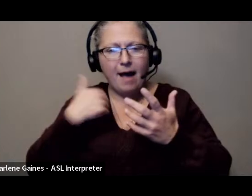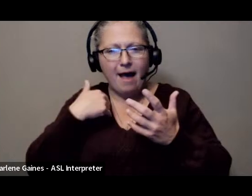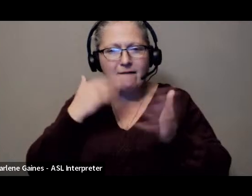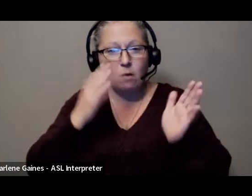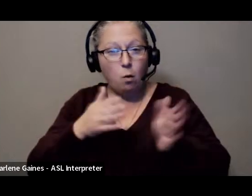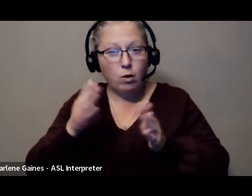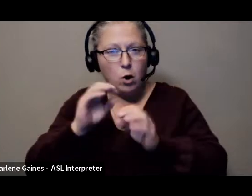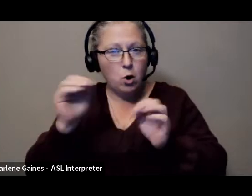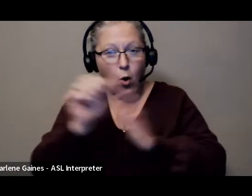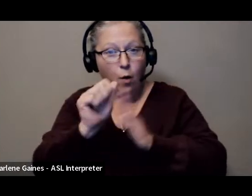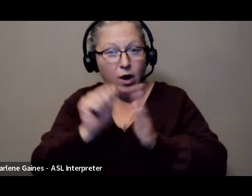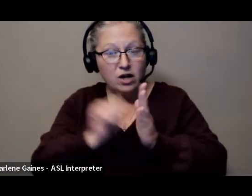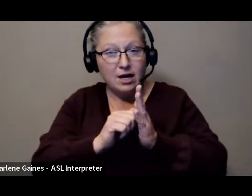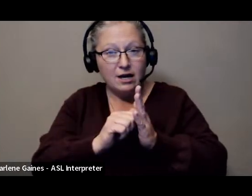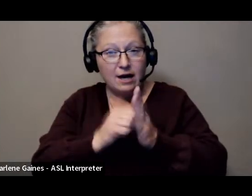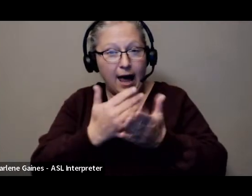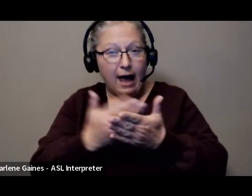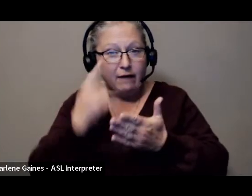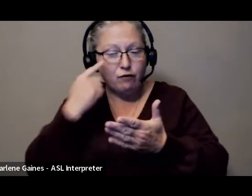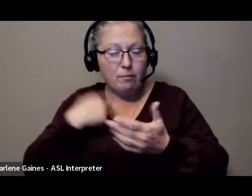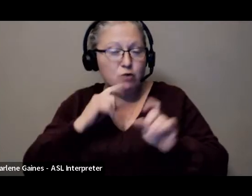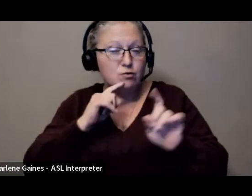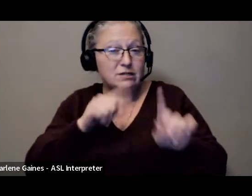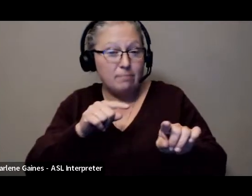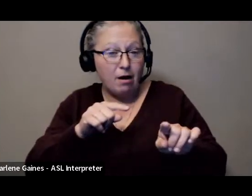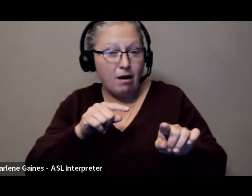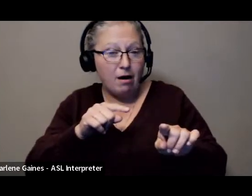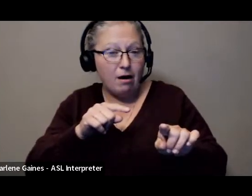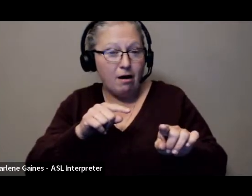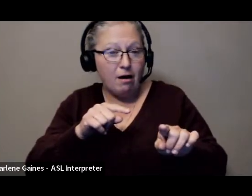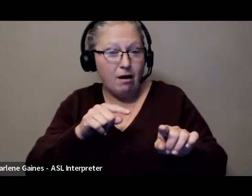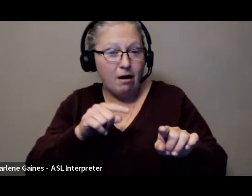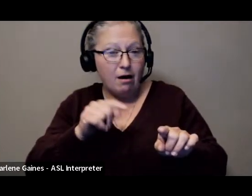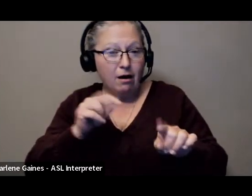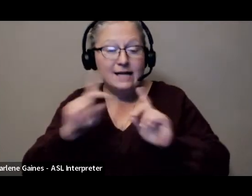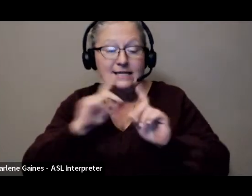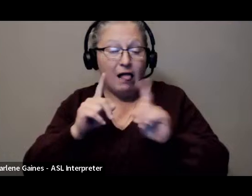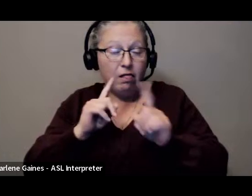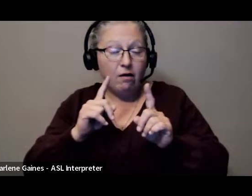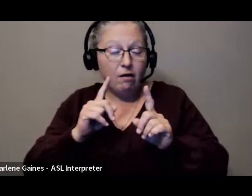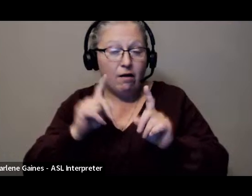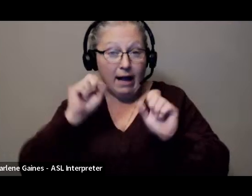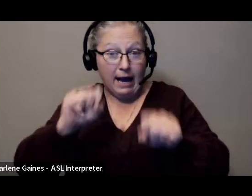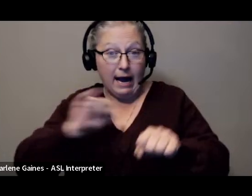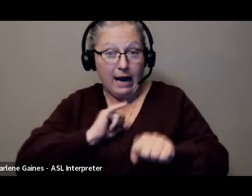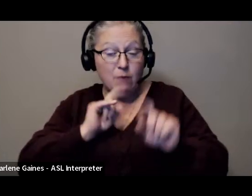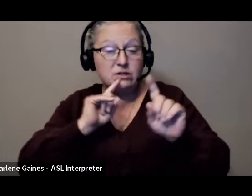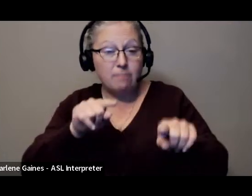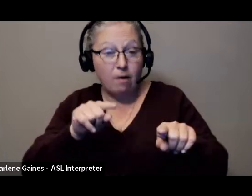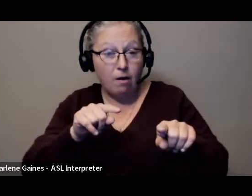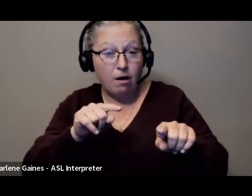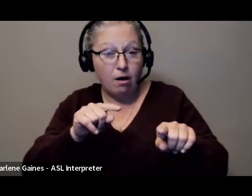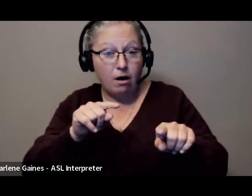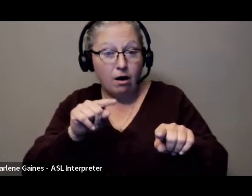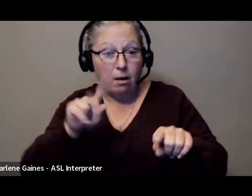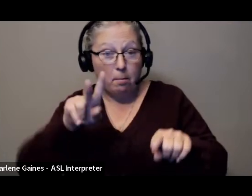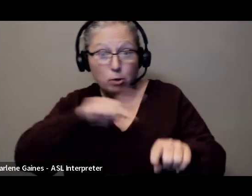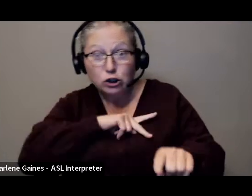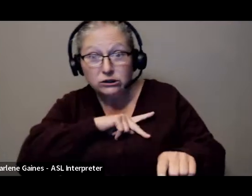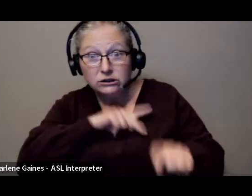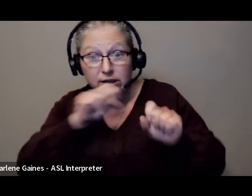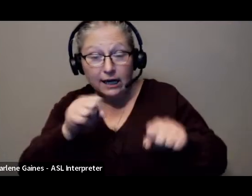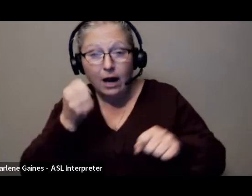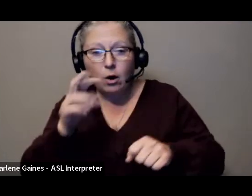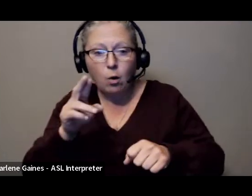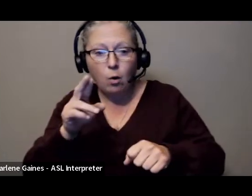no agenda item for me to respond to, or as a dialogue. Can I respond personally, or do I